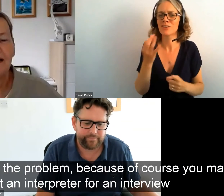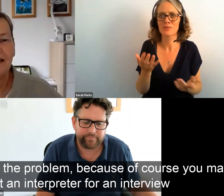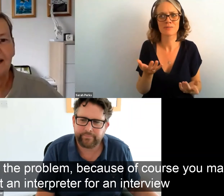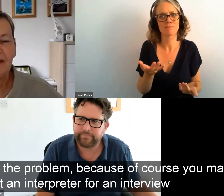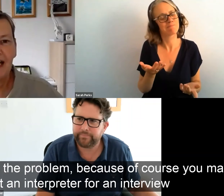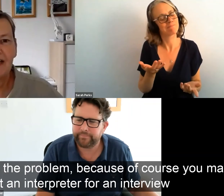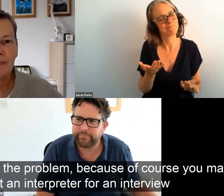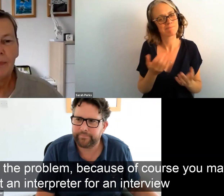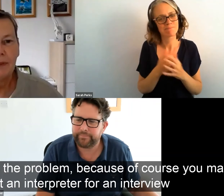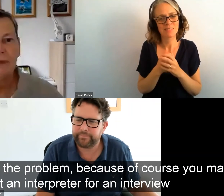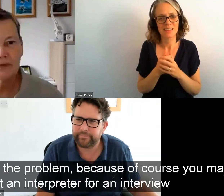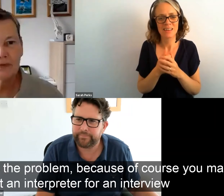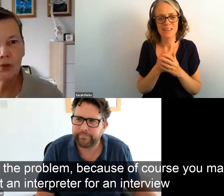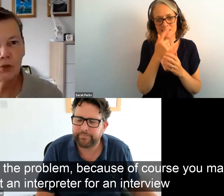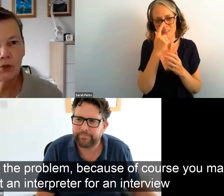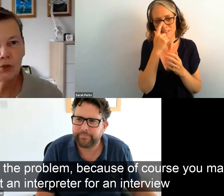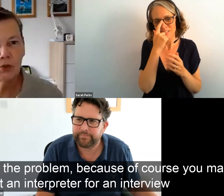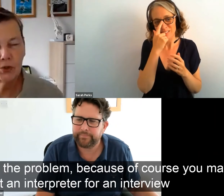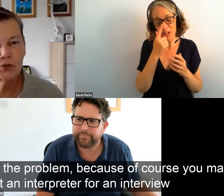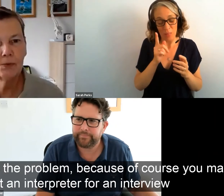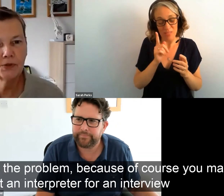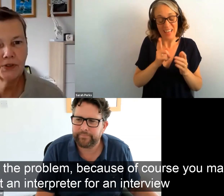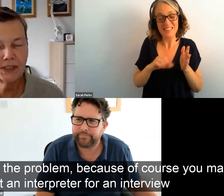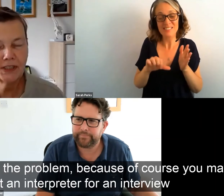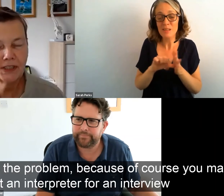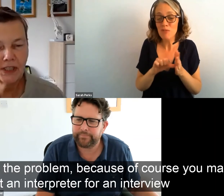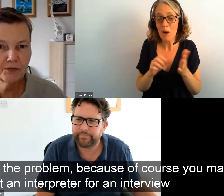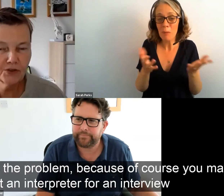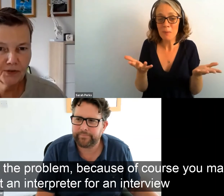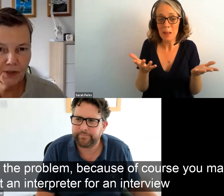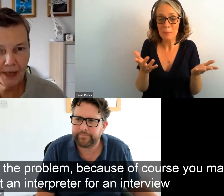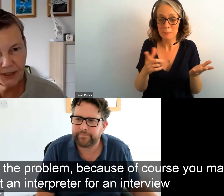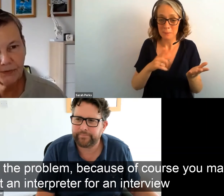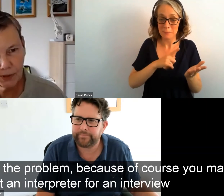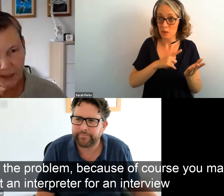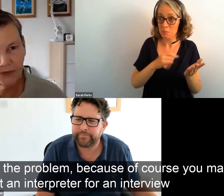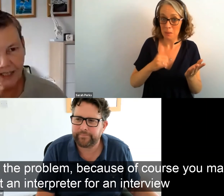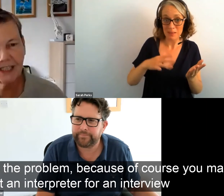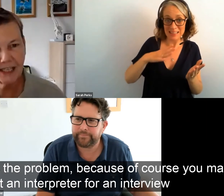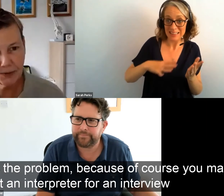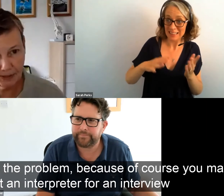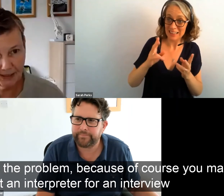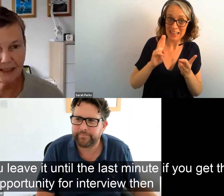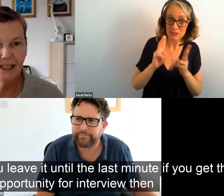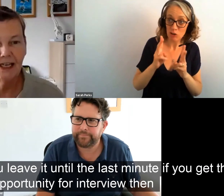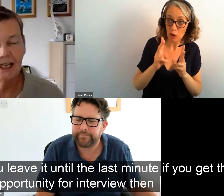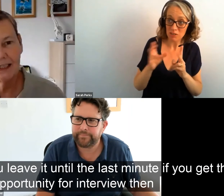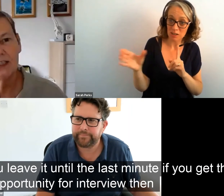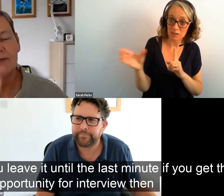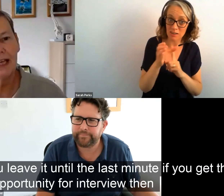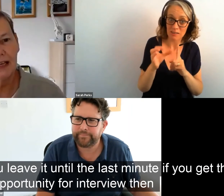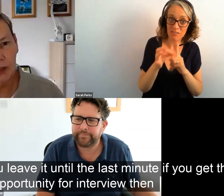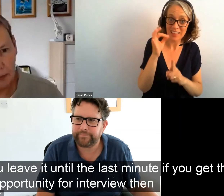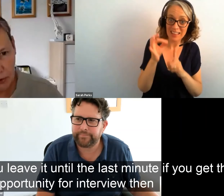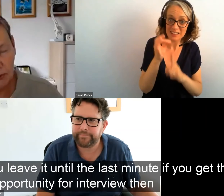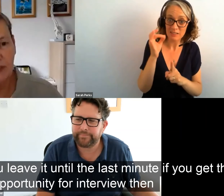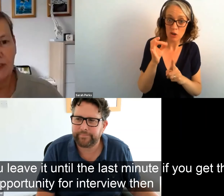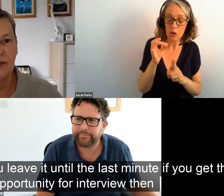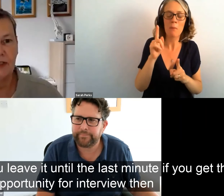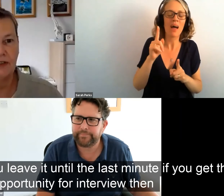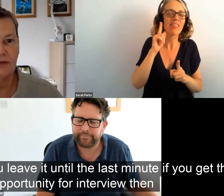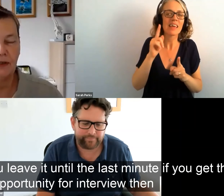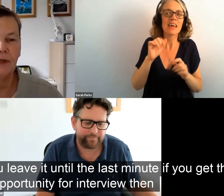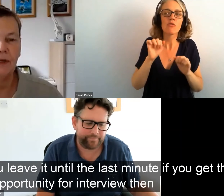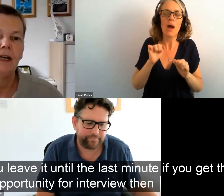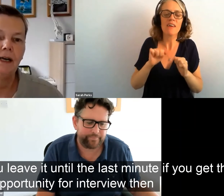So therein lies a problem because, of course, you may want an interpreter for interview, but I think if you leave that to the last minute,